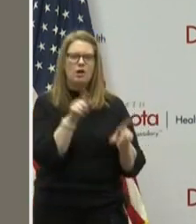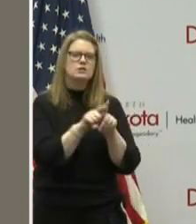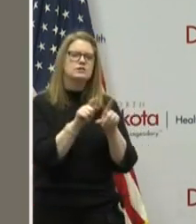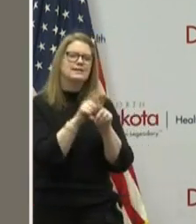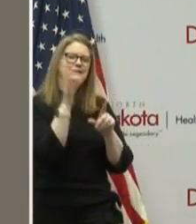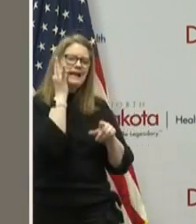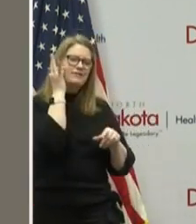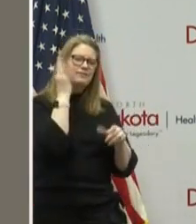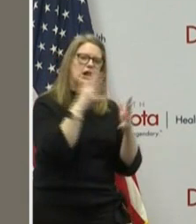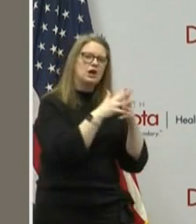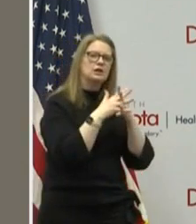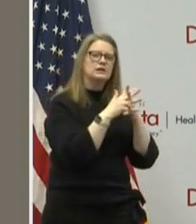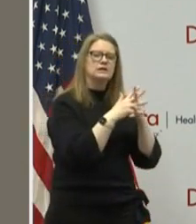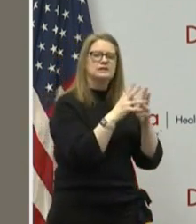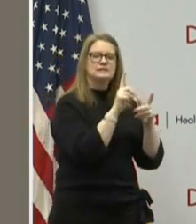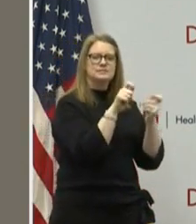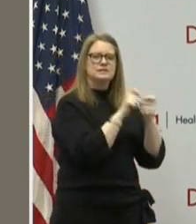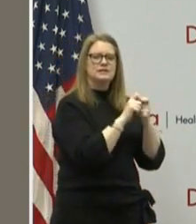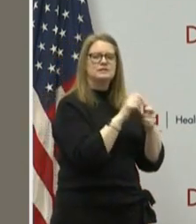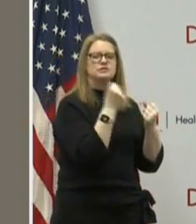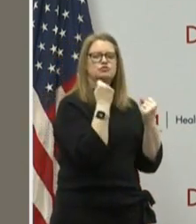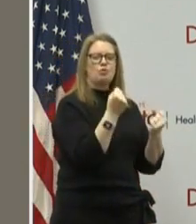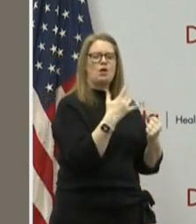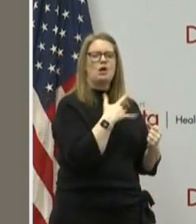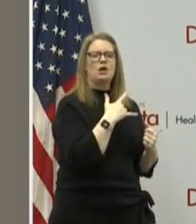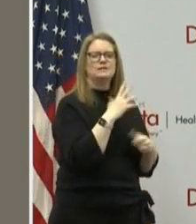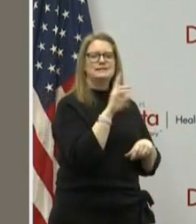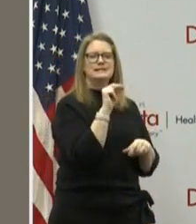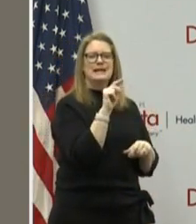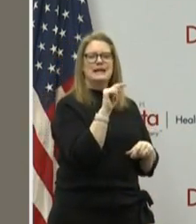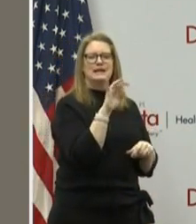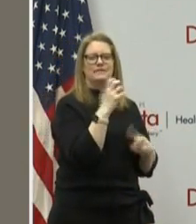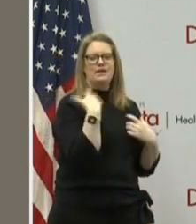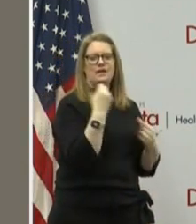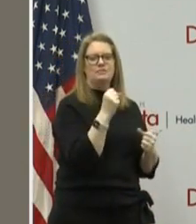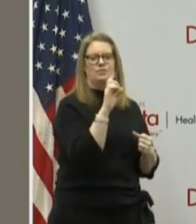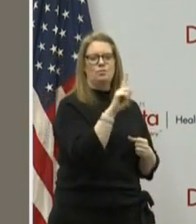American specific number called Strong Hearts Native Helpline,